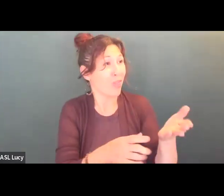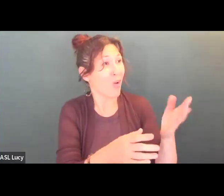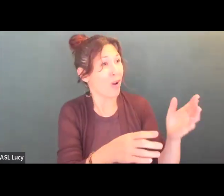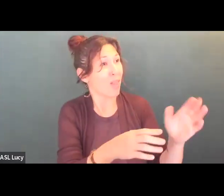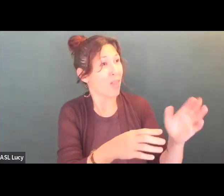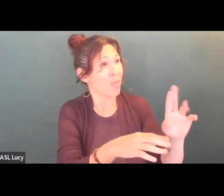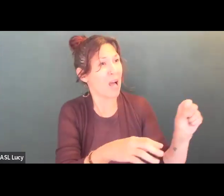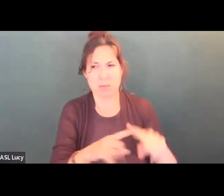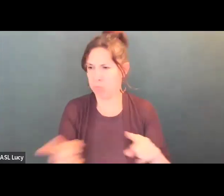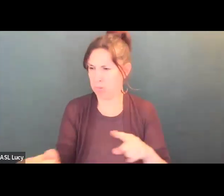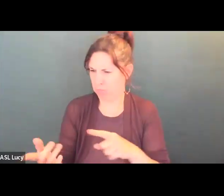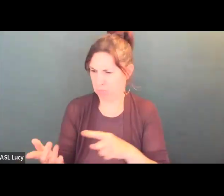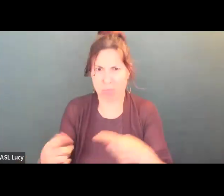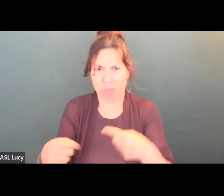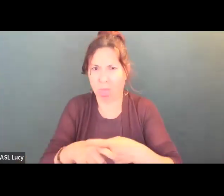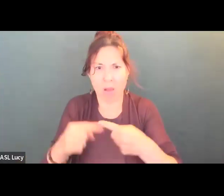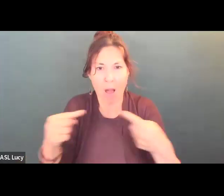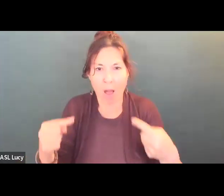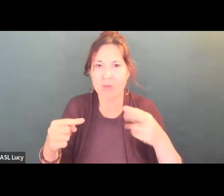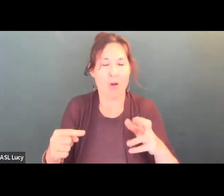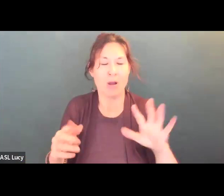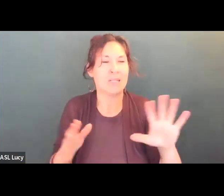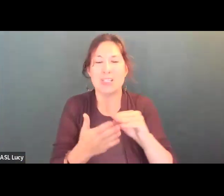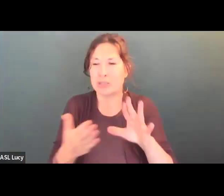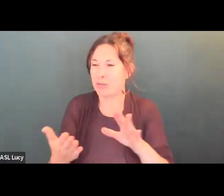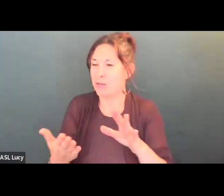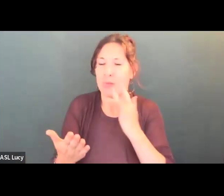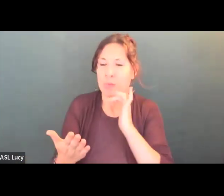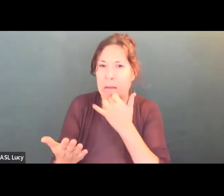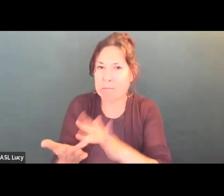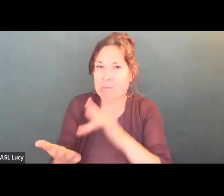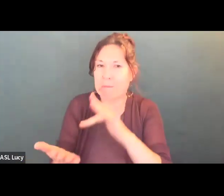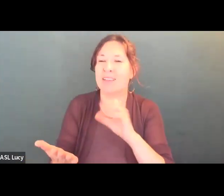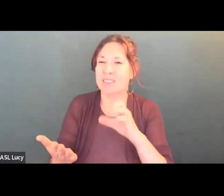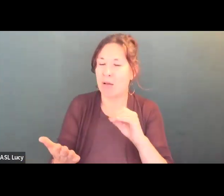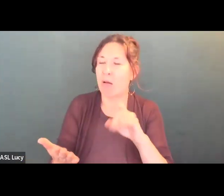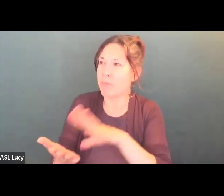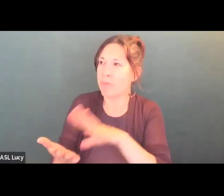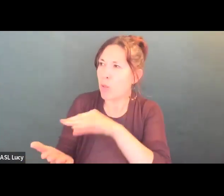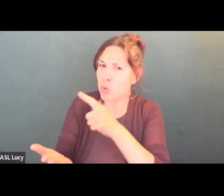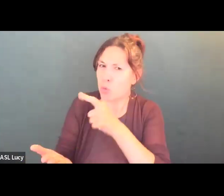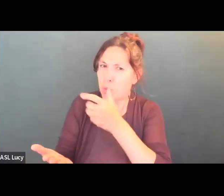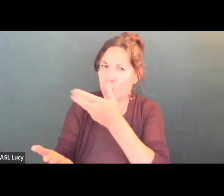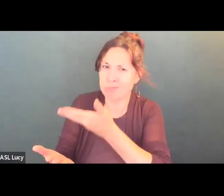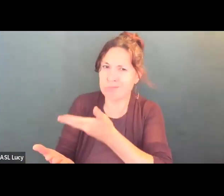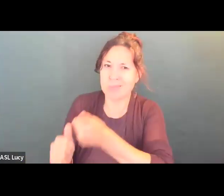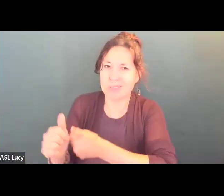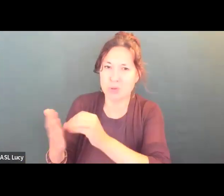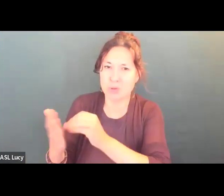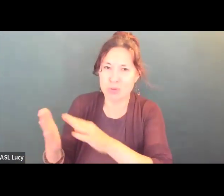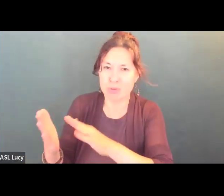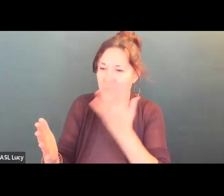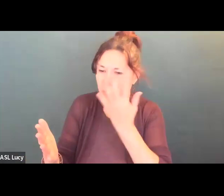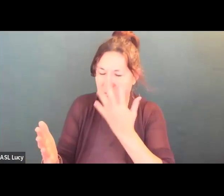learning the students, learning their names and faces, and, and making sure that, they're able to identify the right